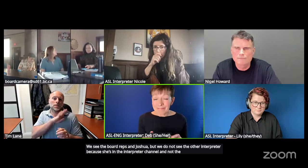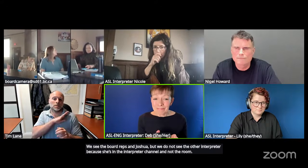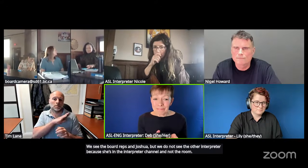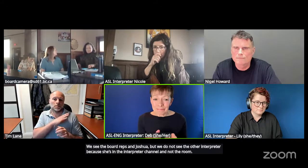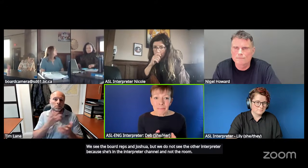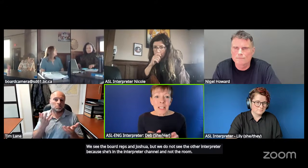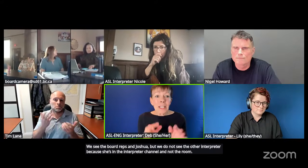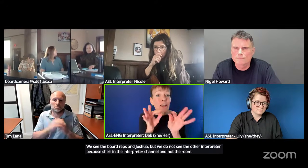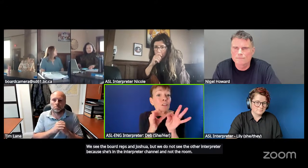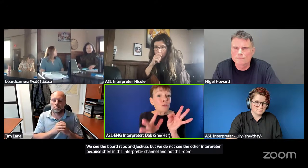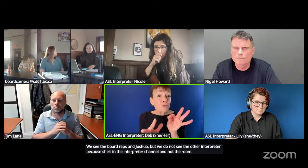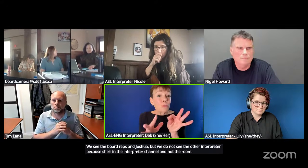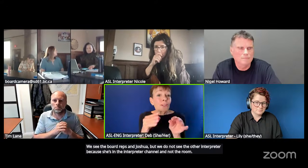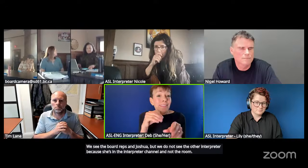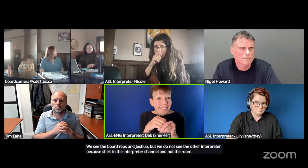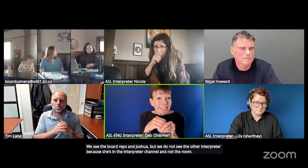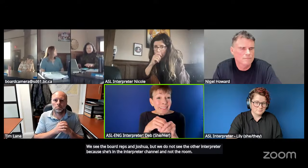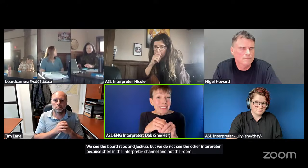room.